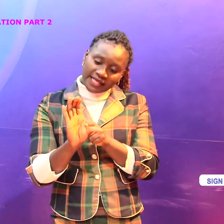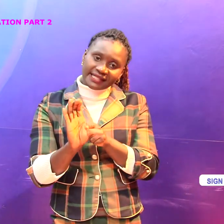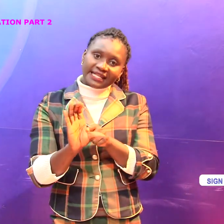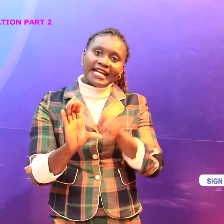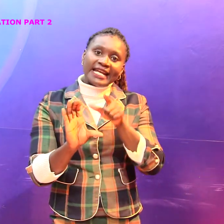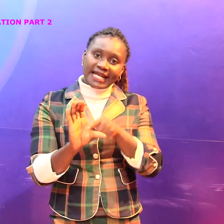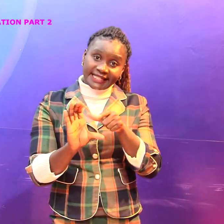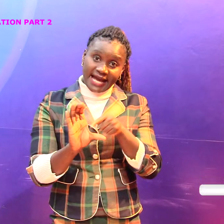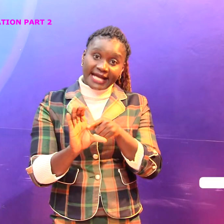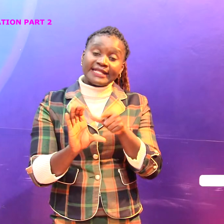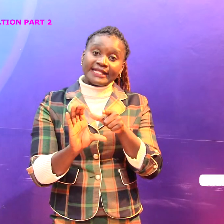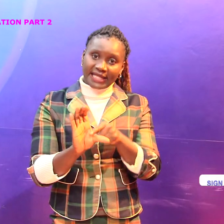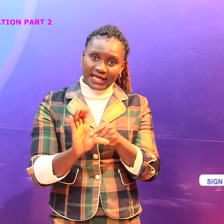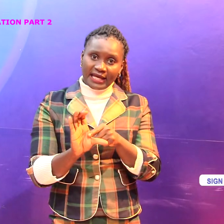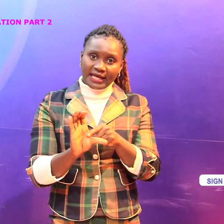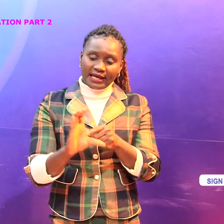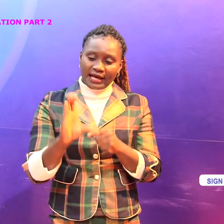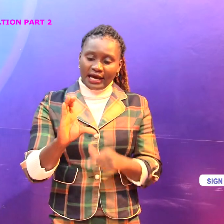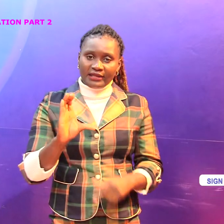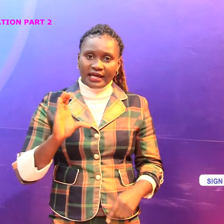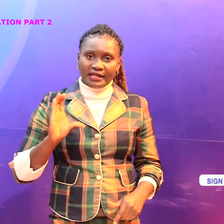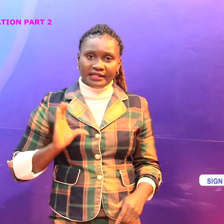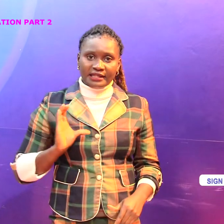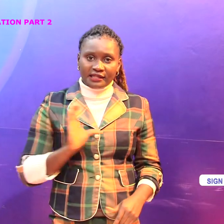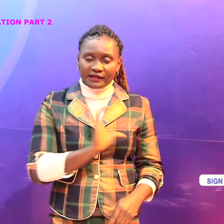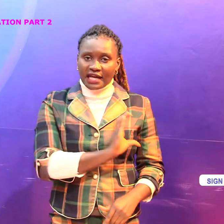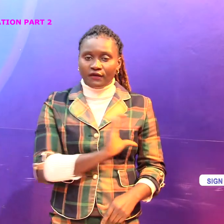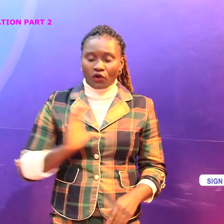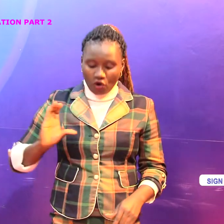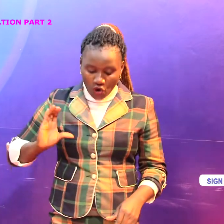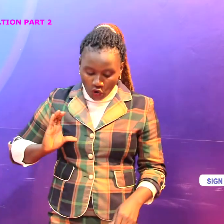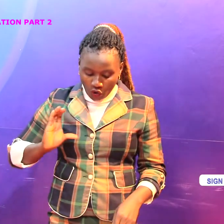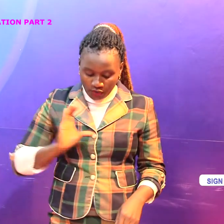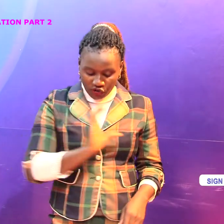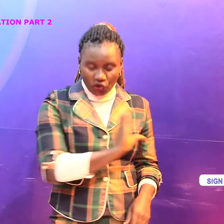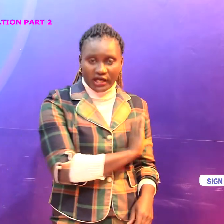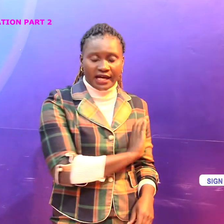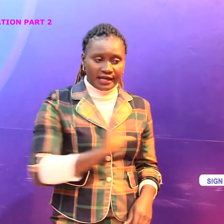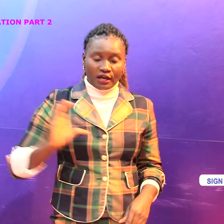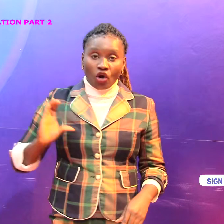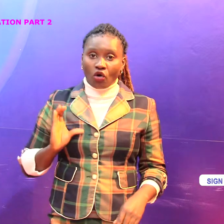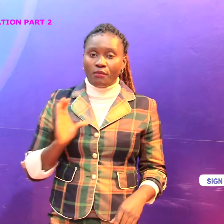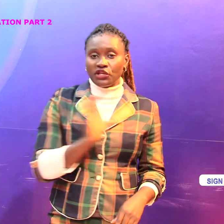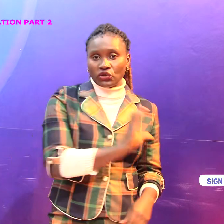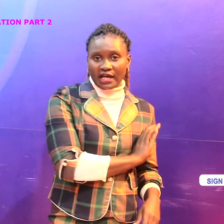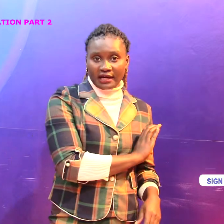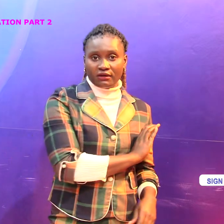initialize letter C, and then this is the sign for commissioner.